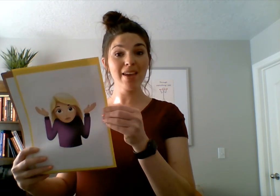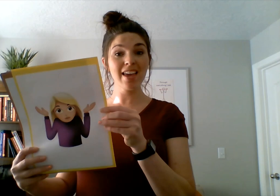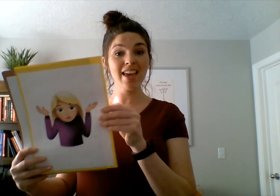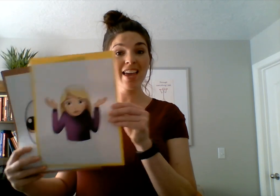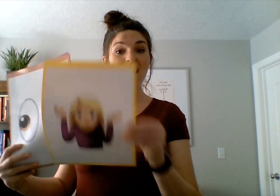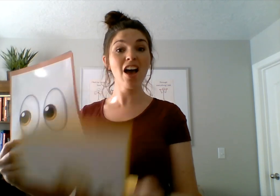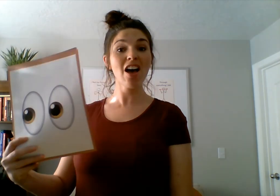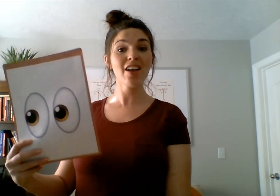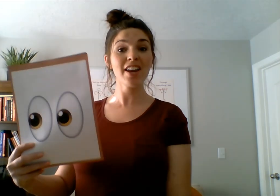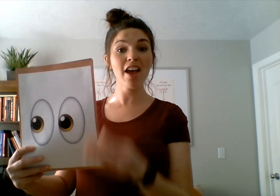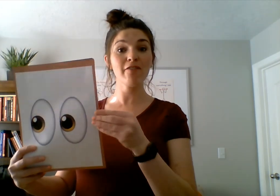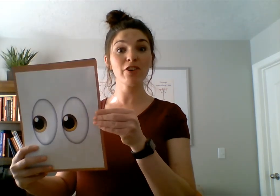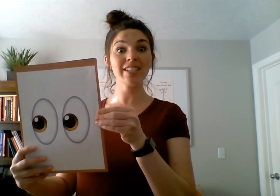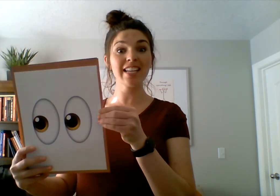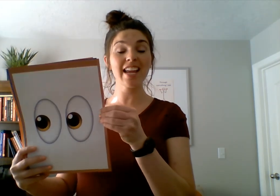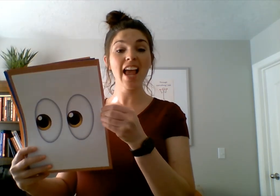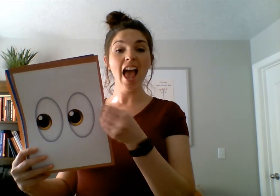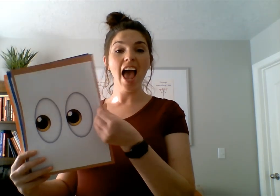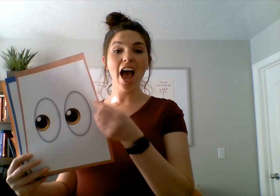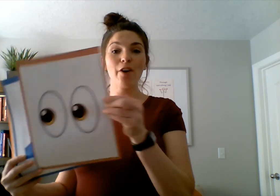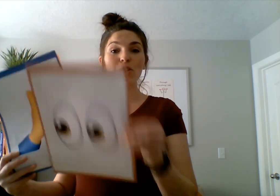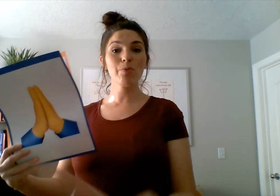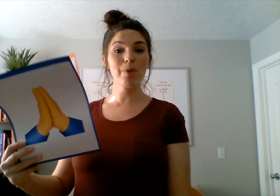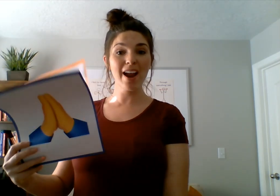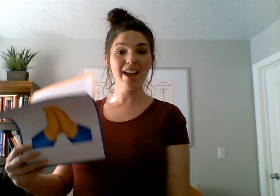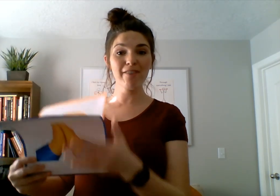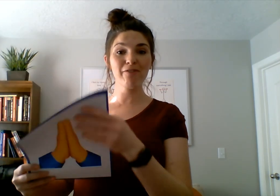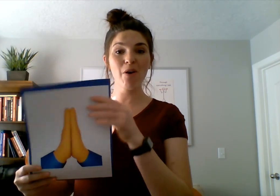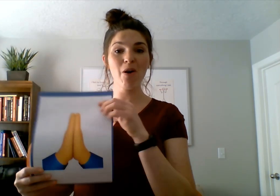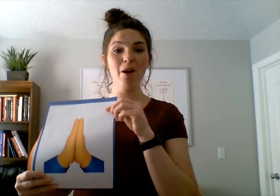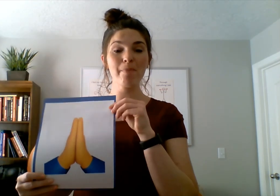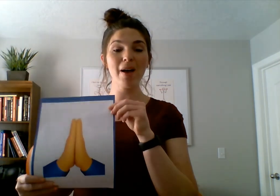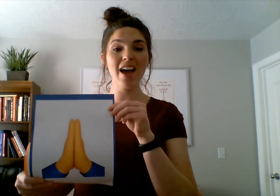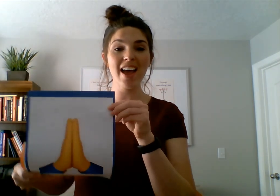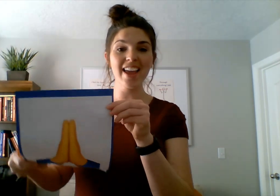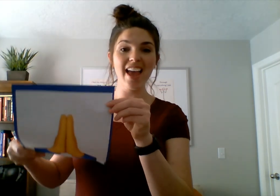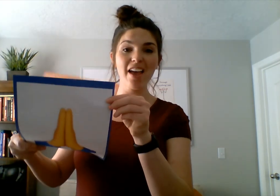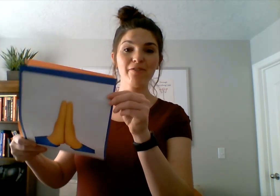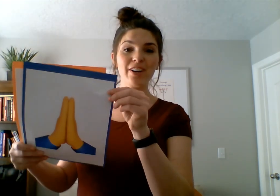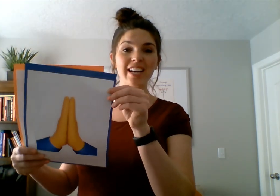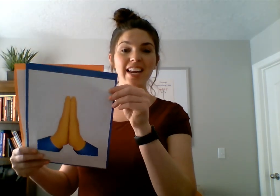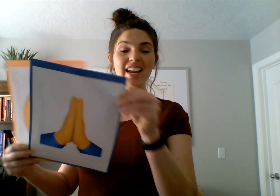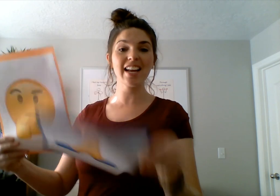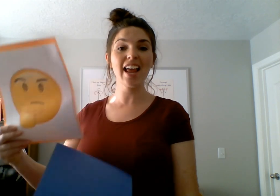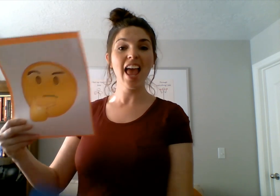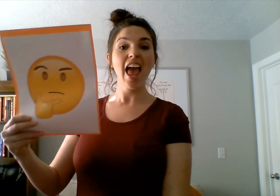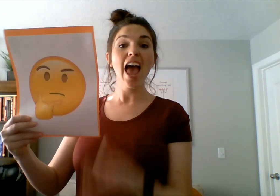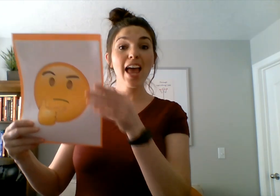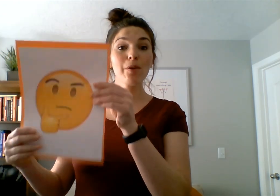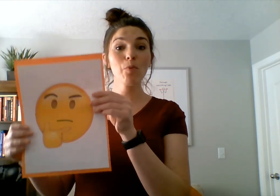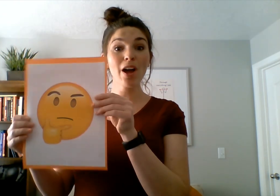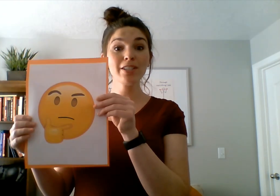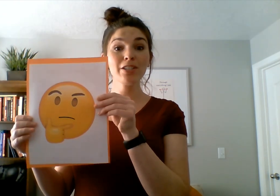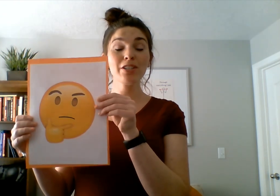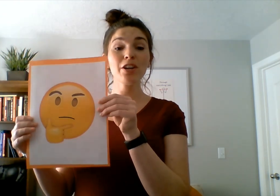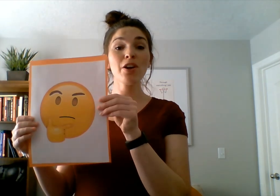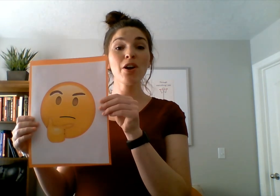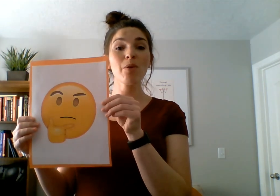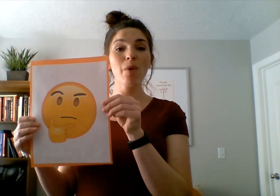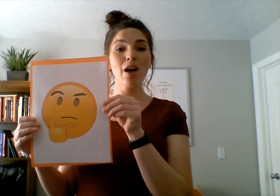I'll never see how you paid for my every need and wonder what